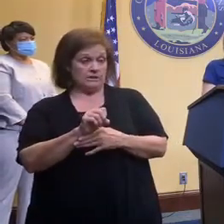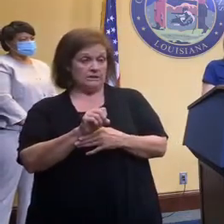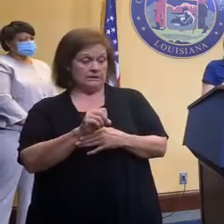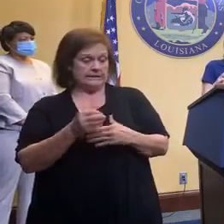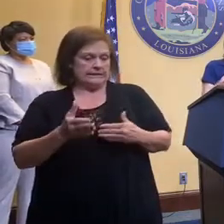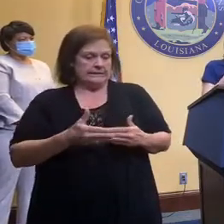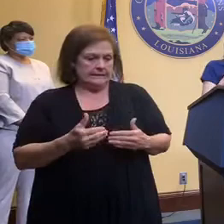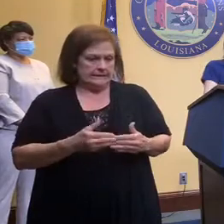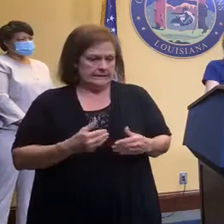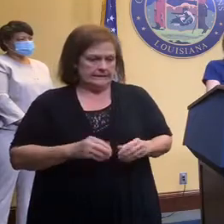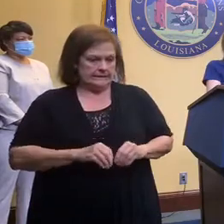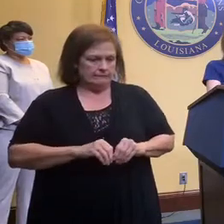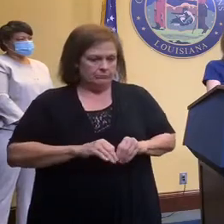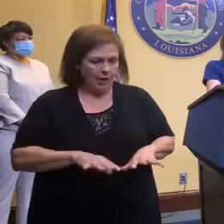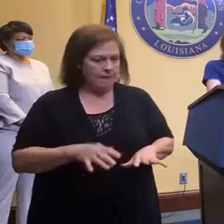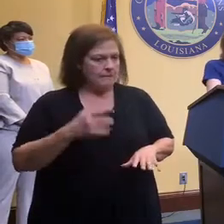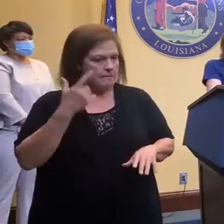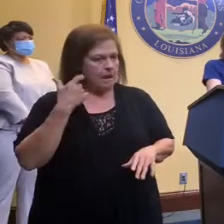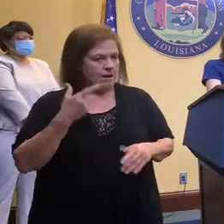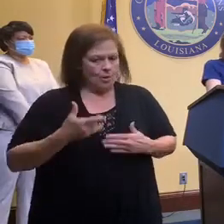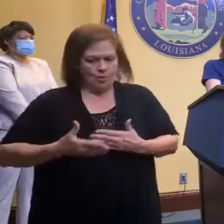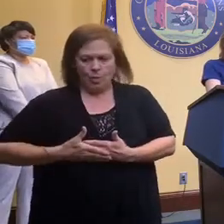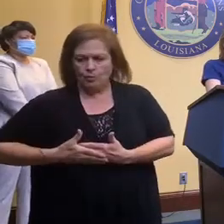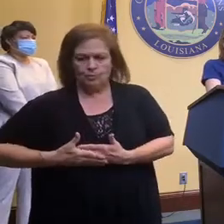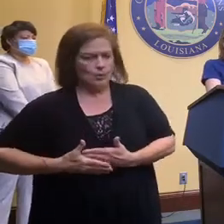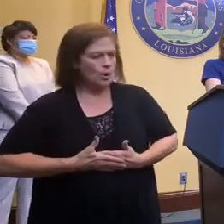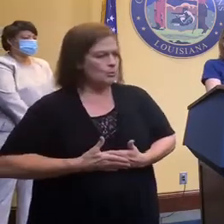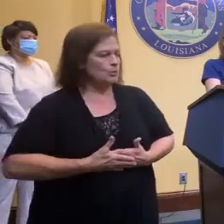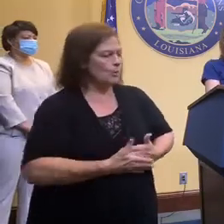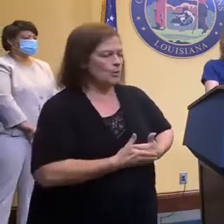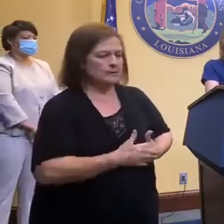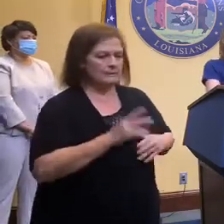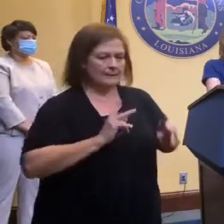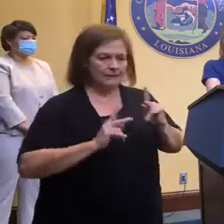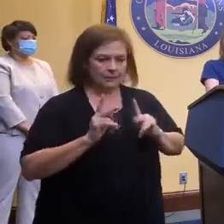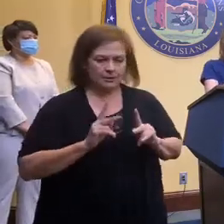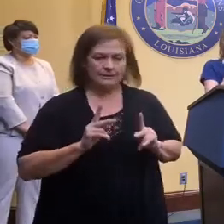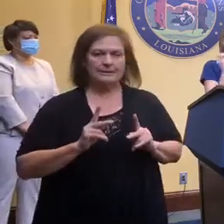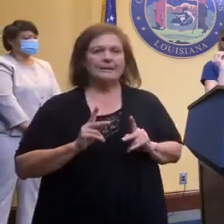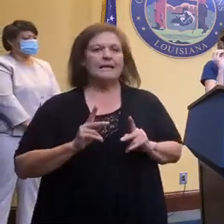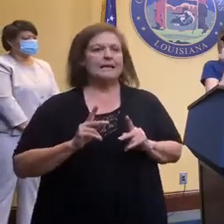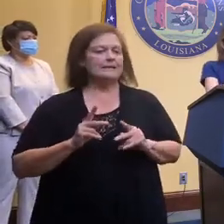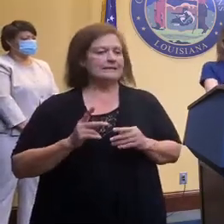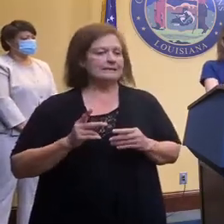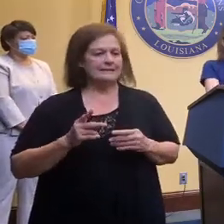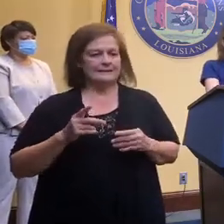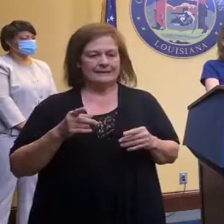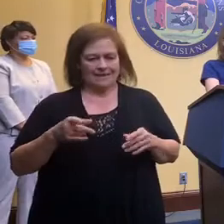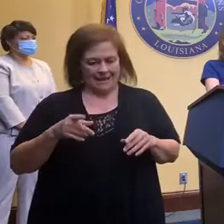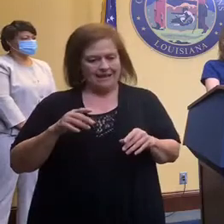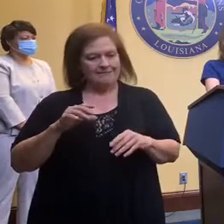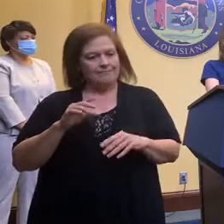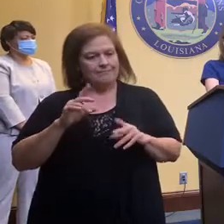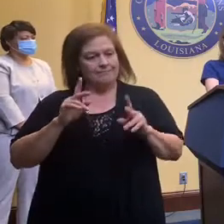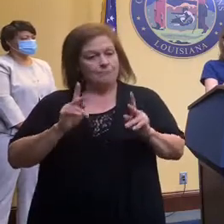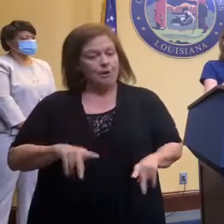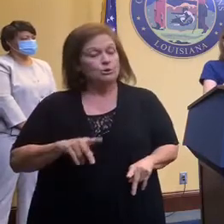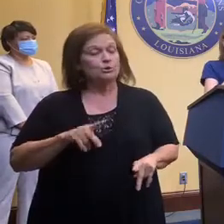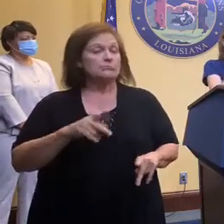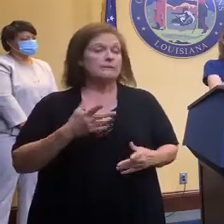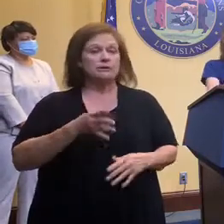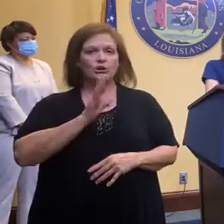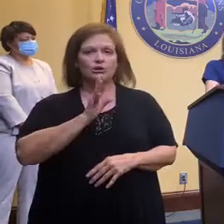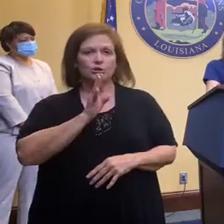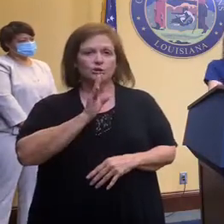more easily the closer people are to each other. The more forcefully or loudly that someone talks,